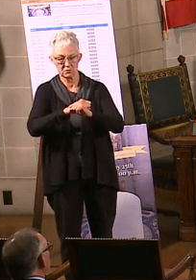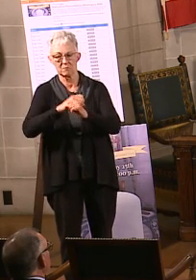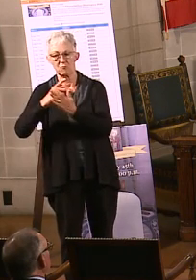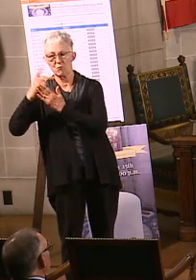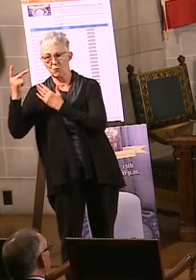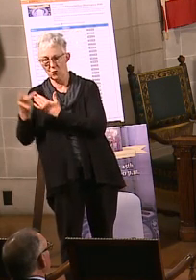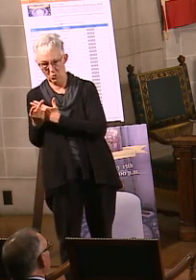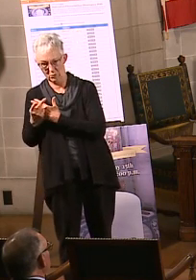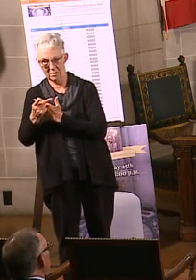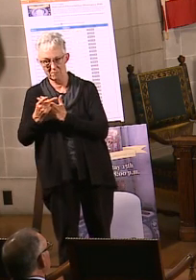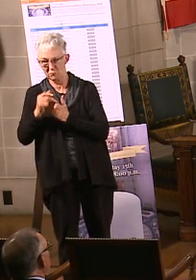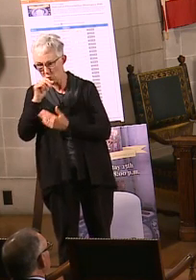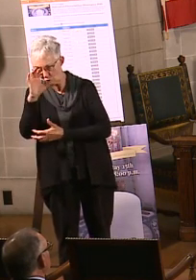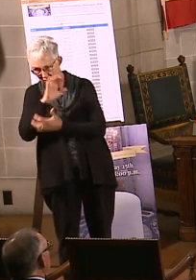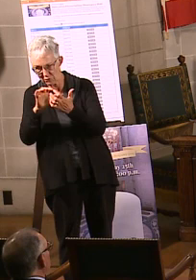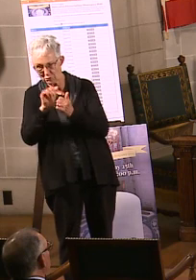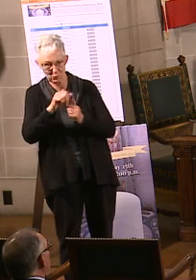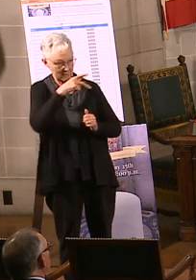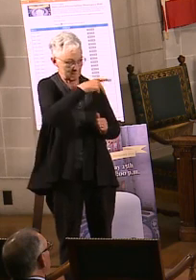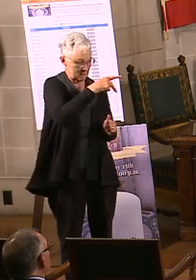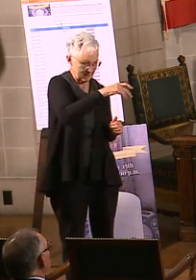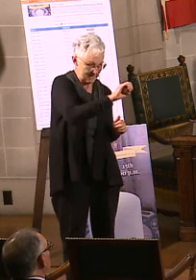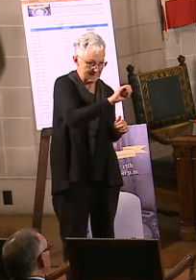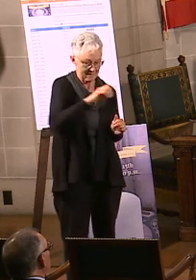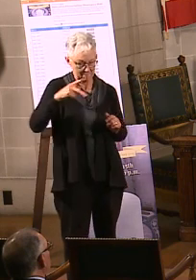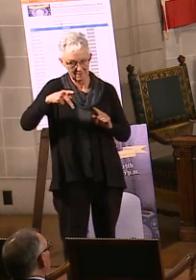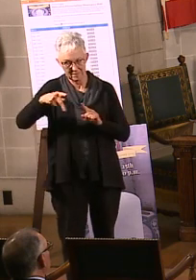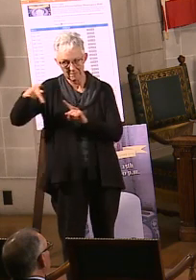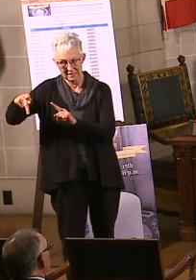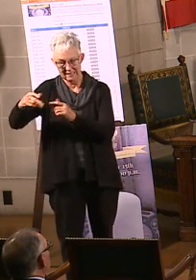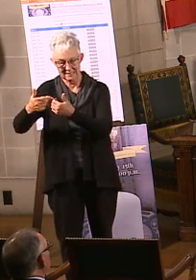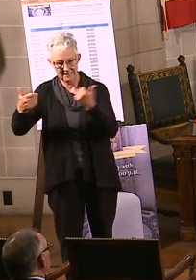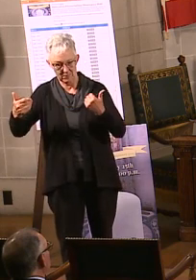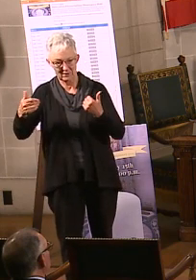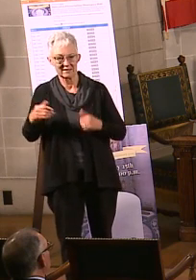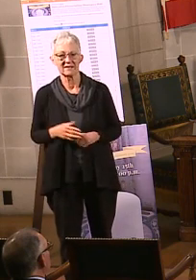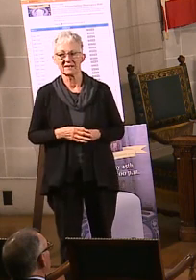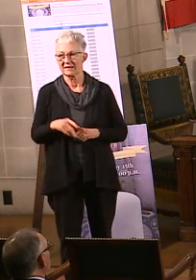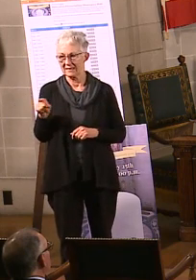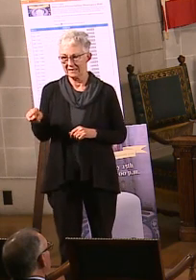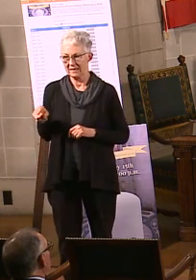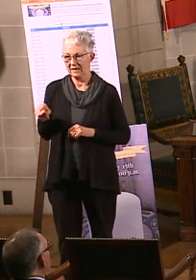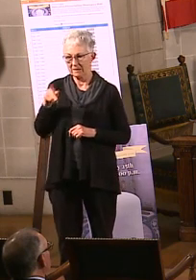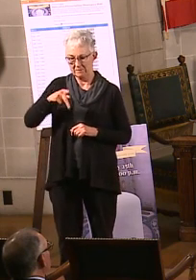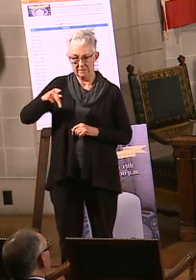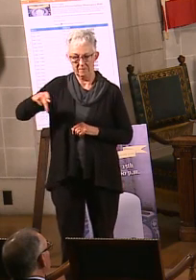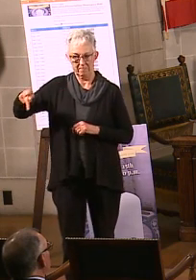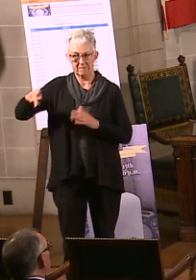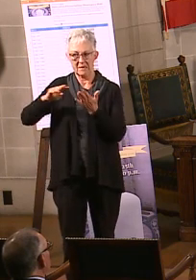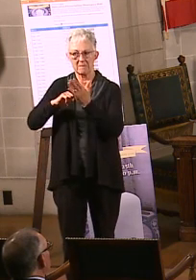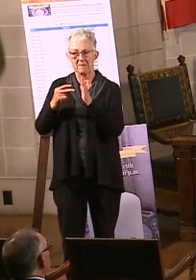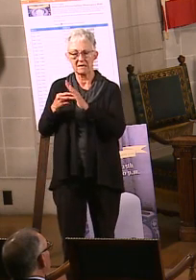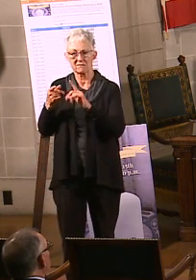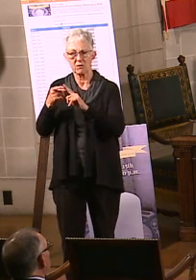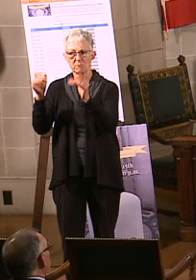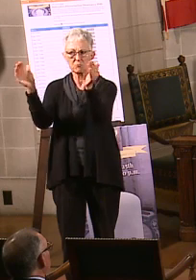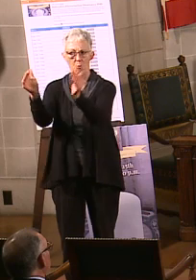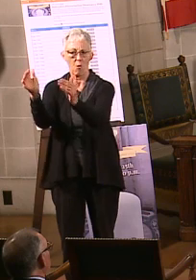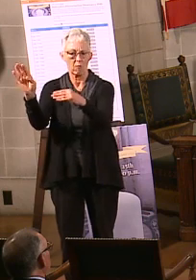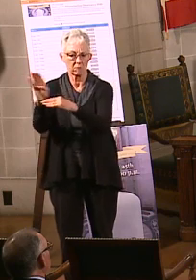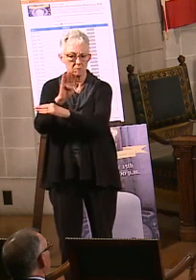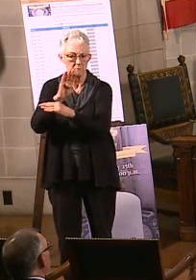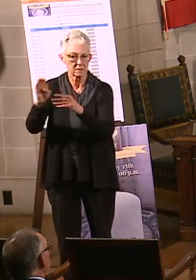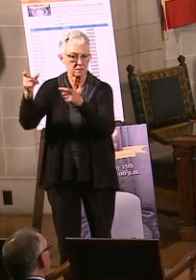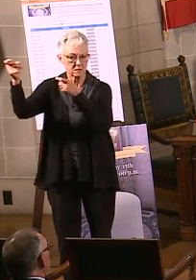PPE. This is the program from the SBA that Nebraska was very successful the first time around. Our